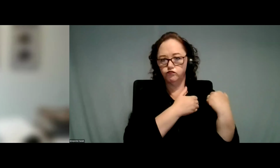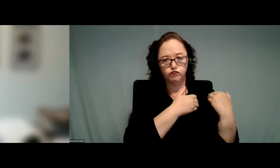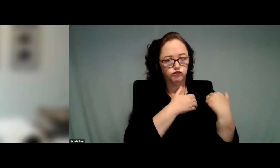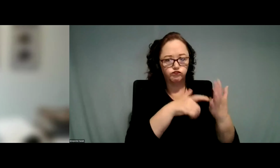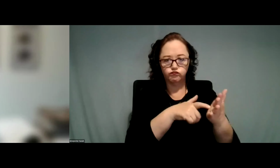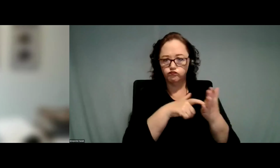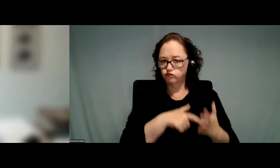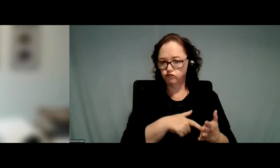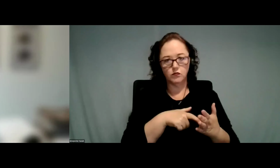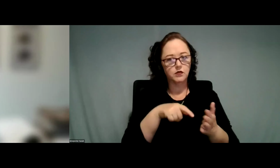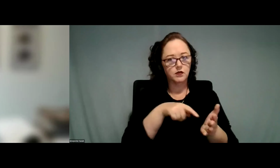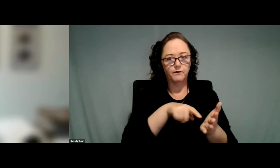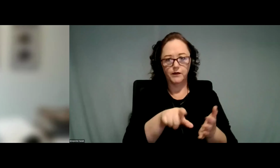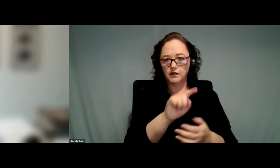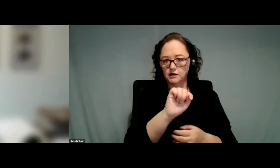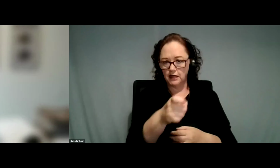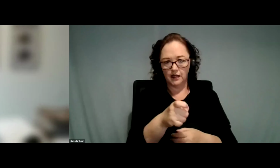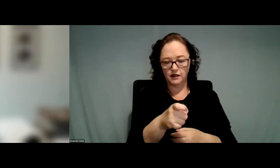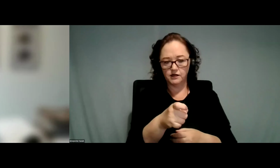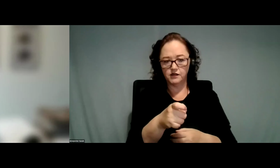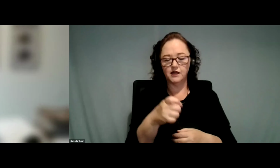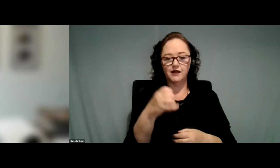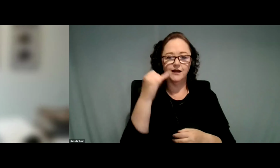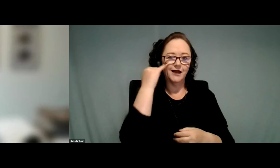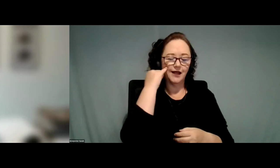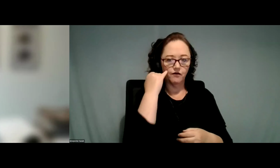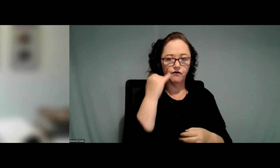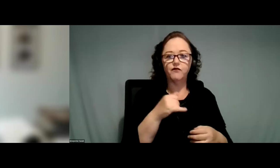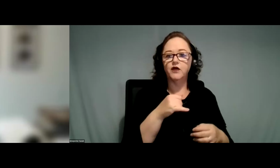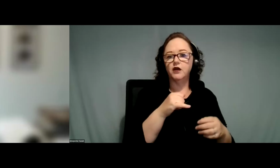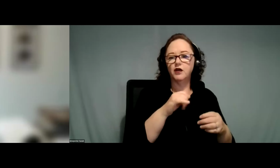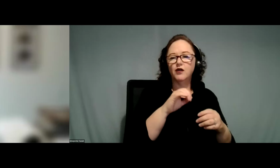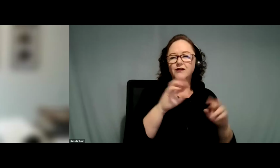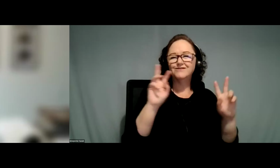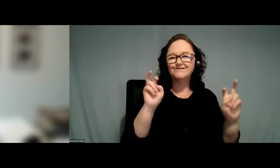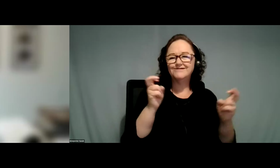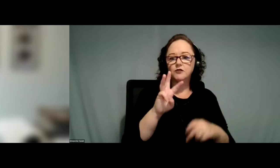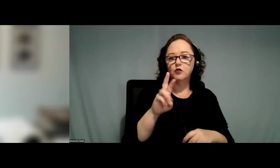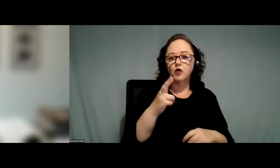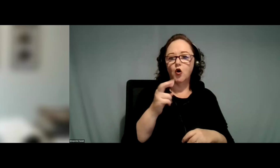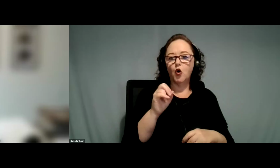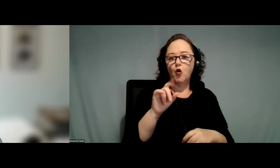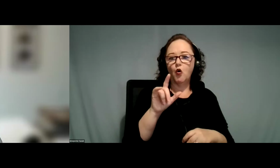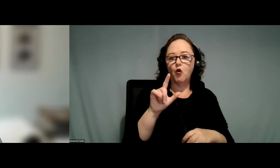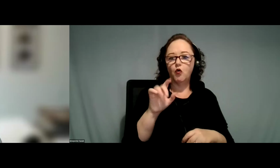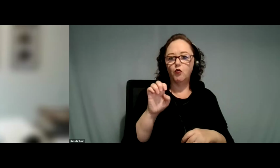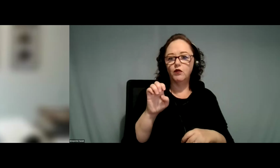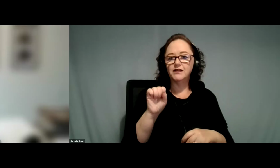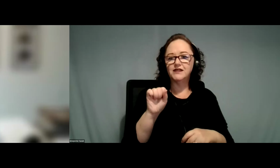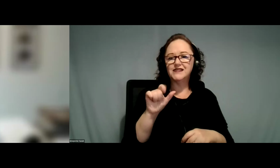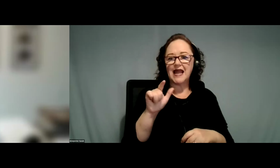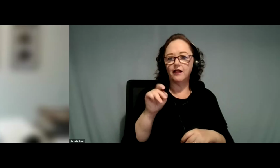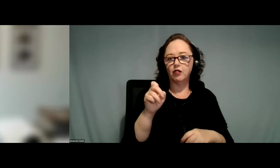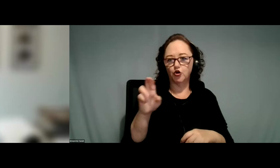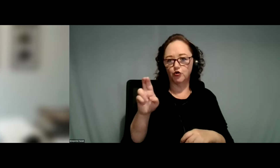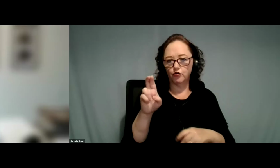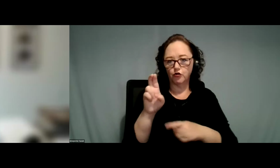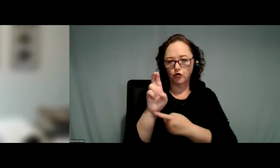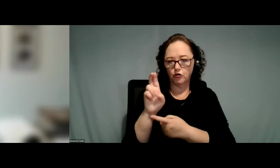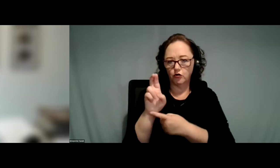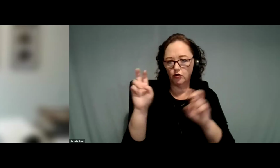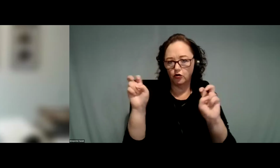obligation. So if that's your situation. So again, if you're just the wholesaler, you're buying widgets to sell